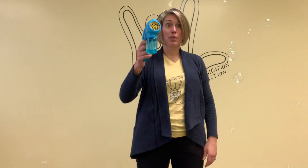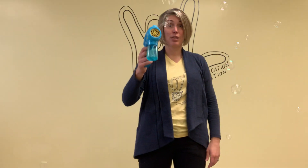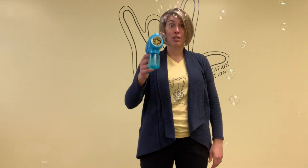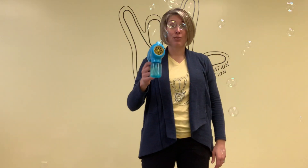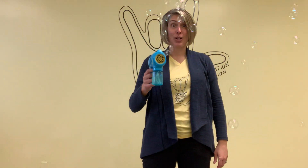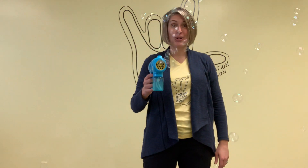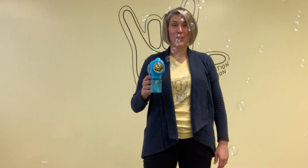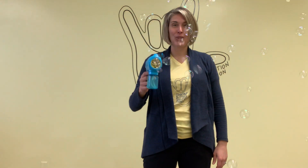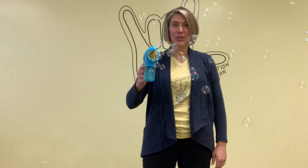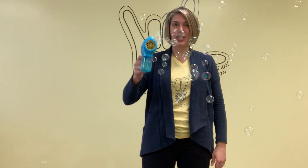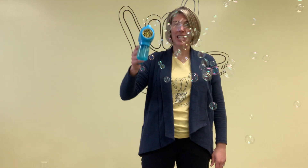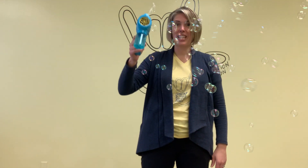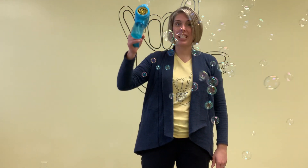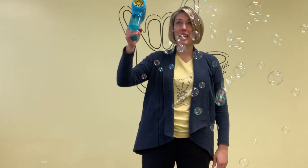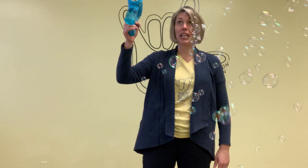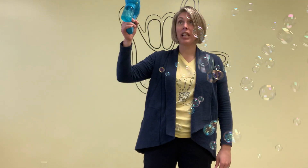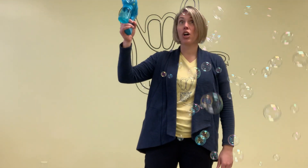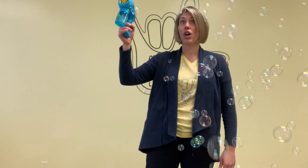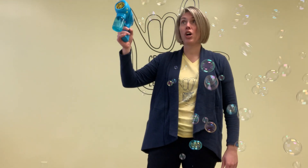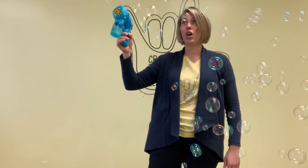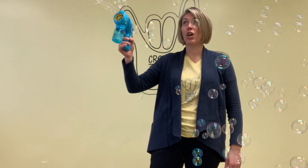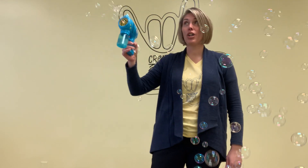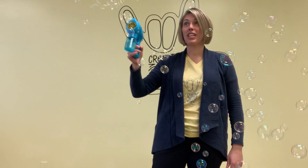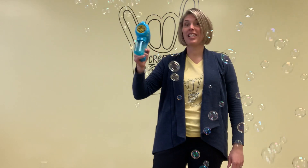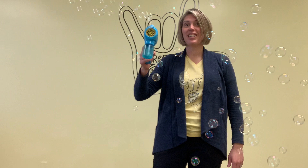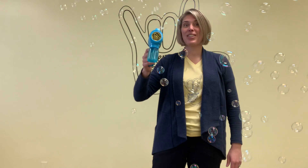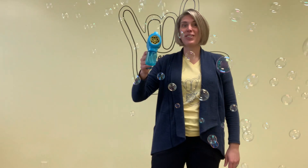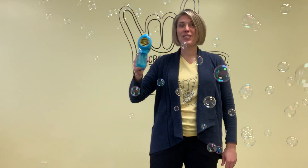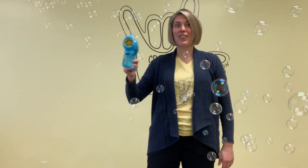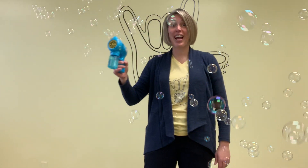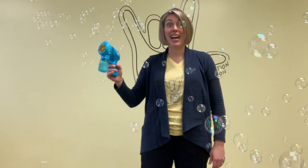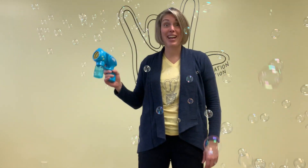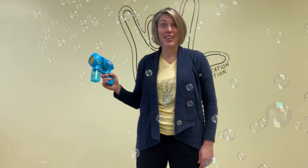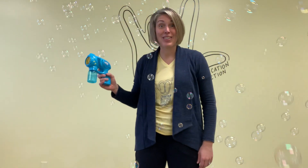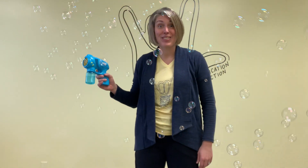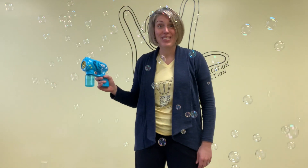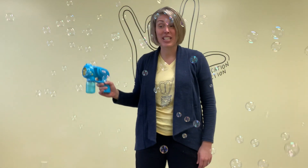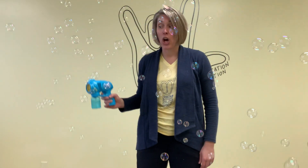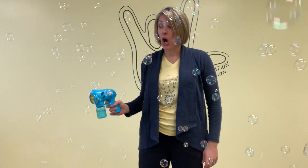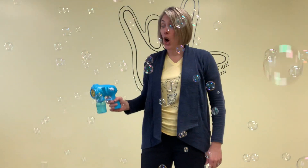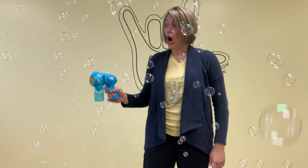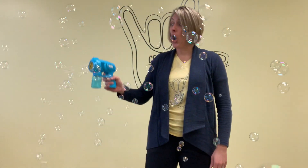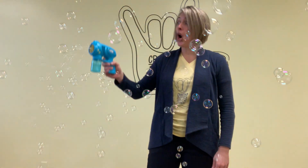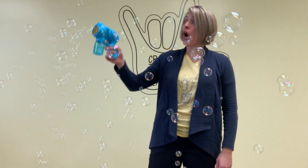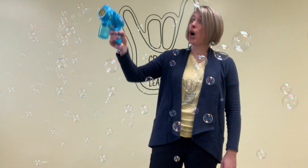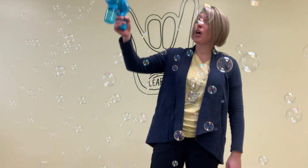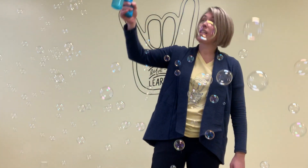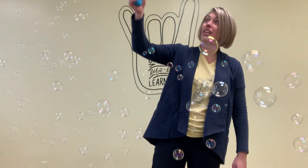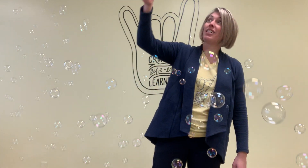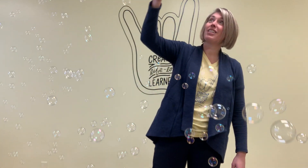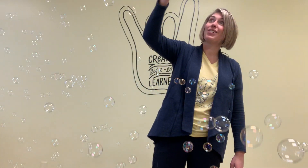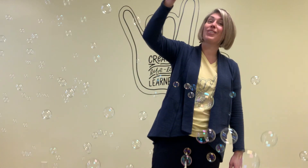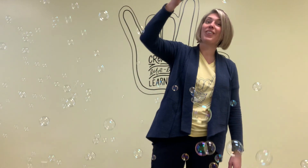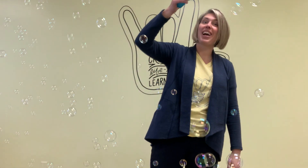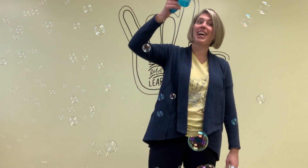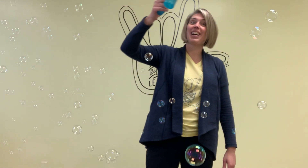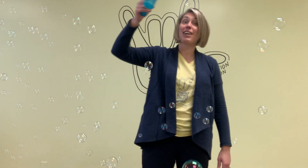Bubbles floating all around, all